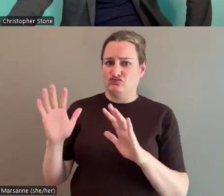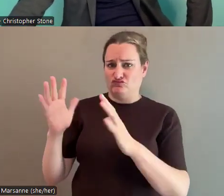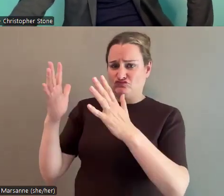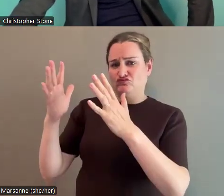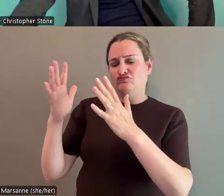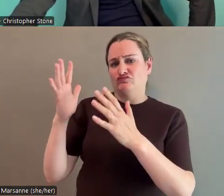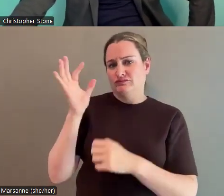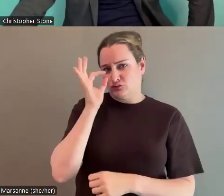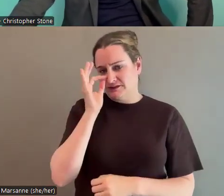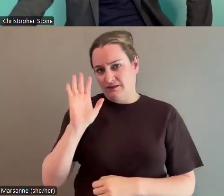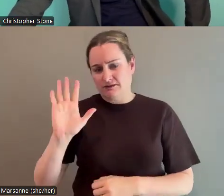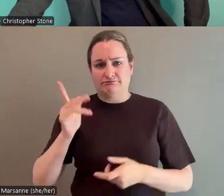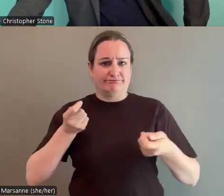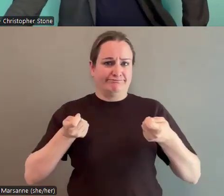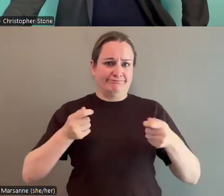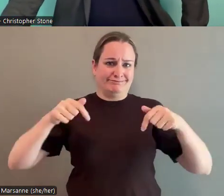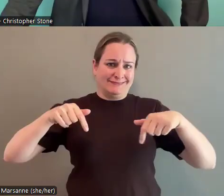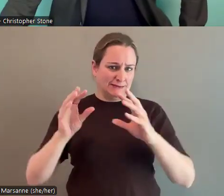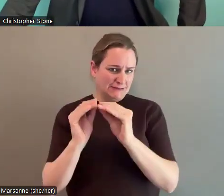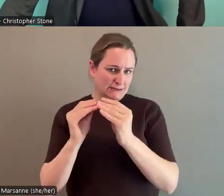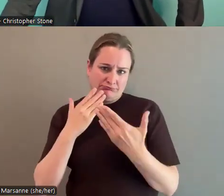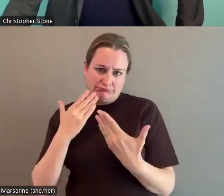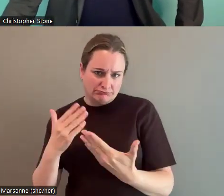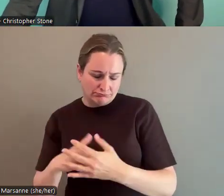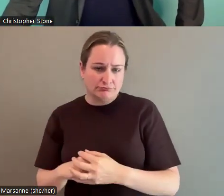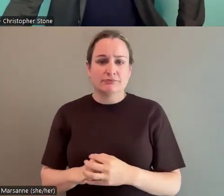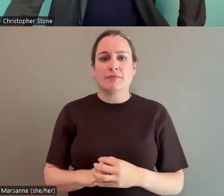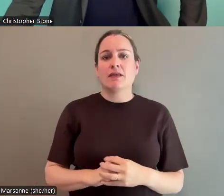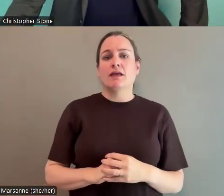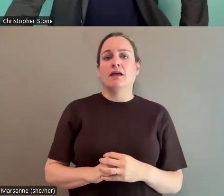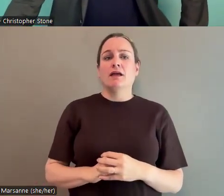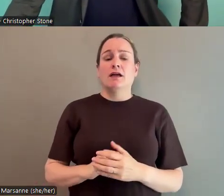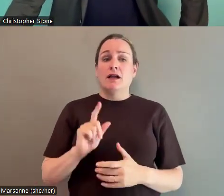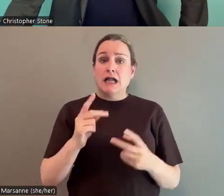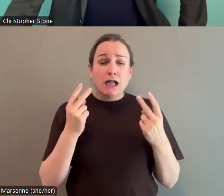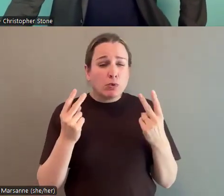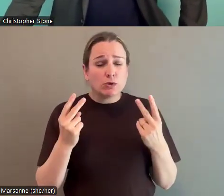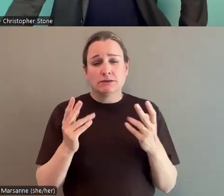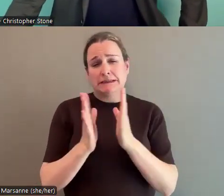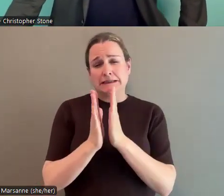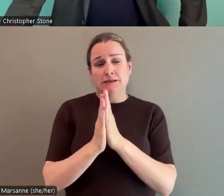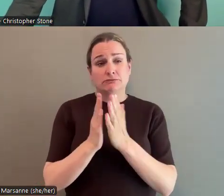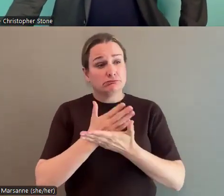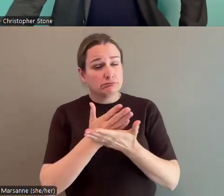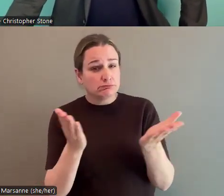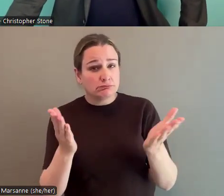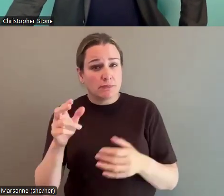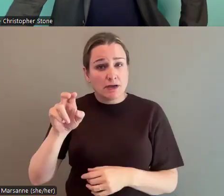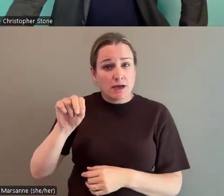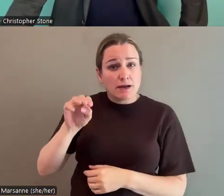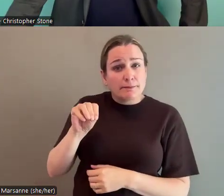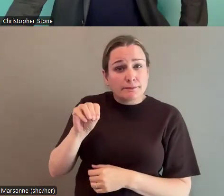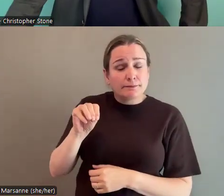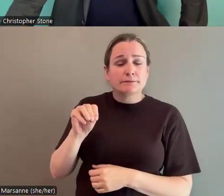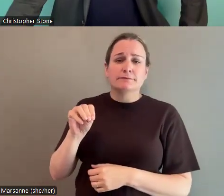for chairing the meeting. Most importantly, for all national members, I think it is important